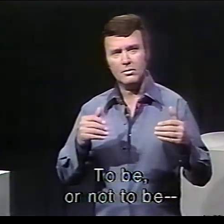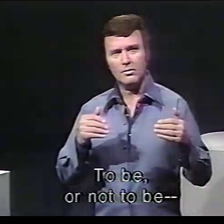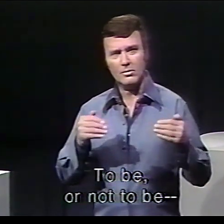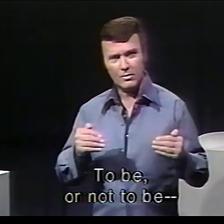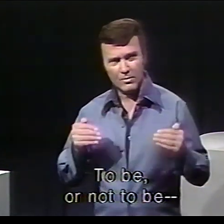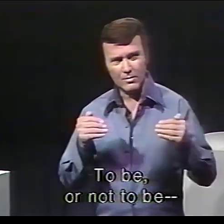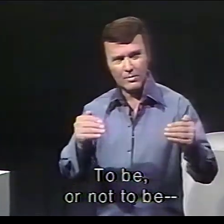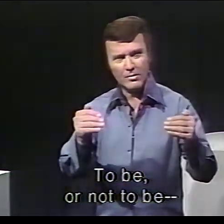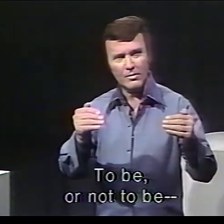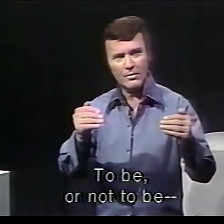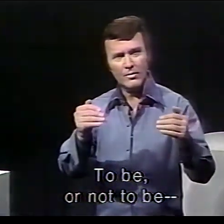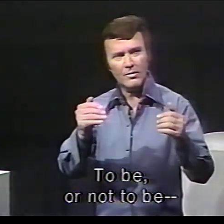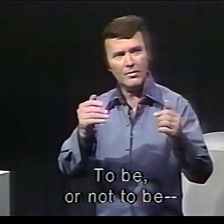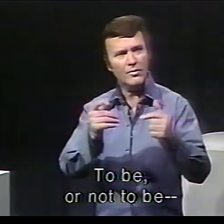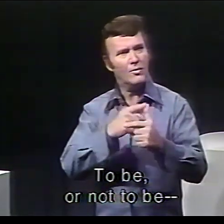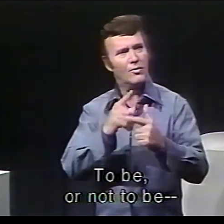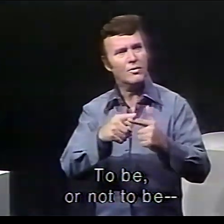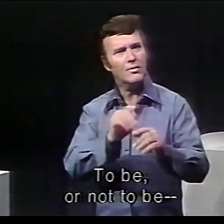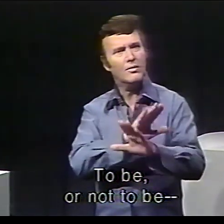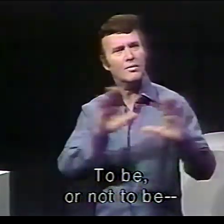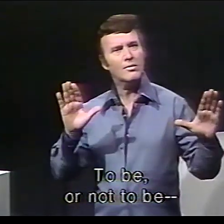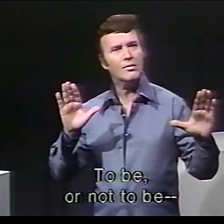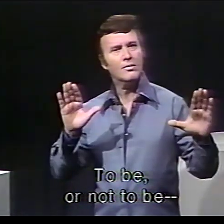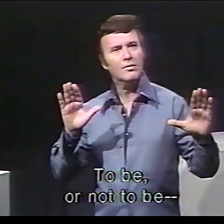To be or not to be?